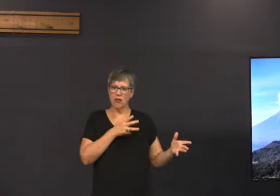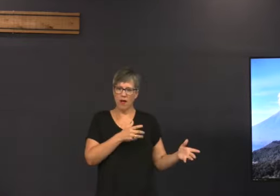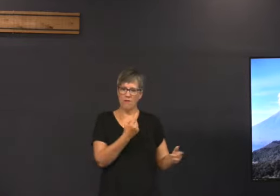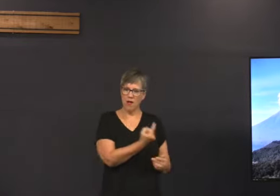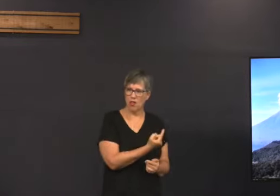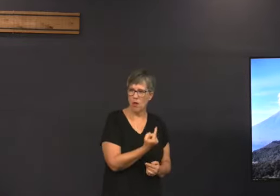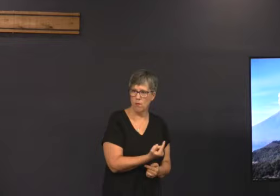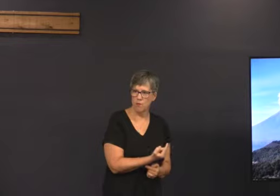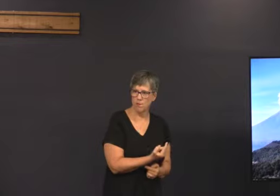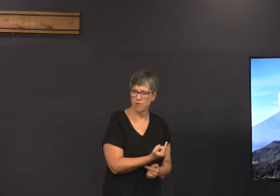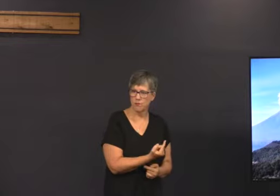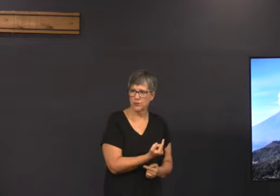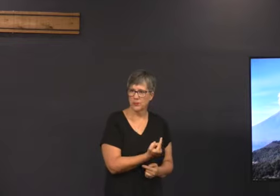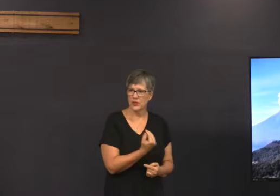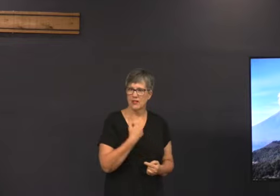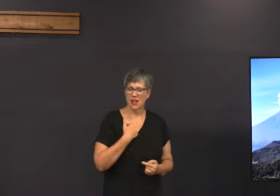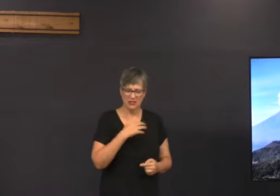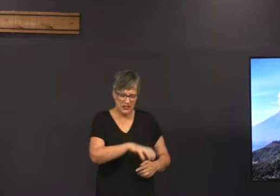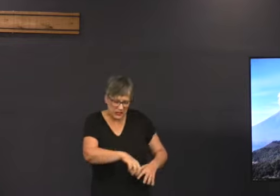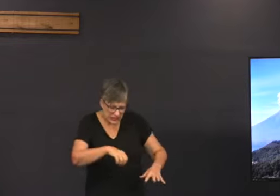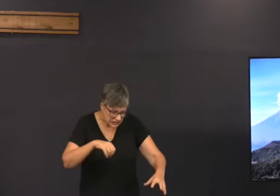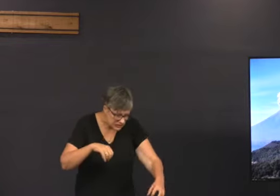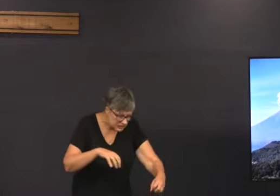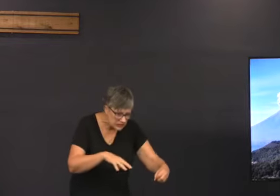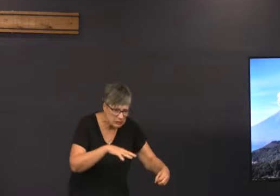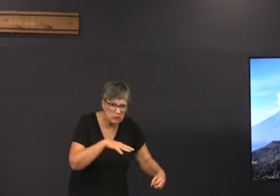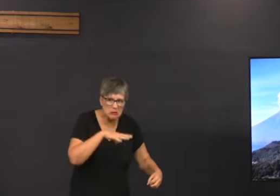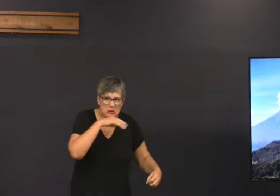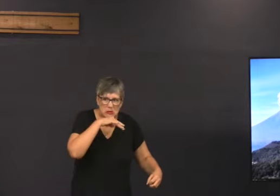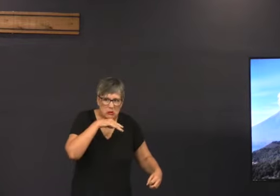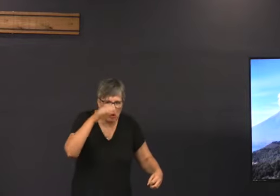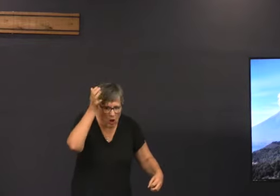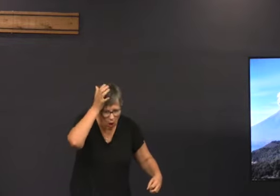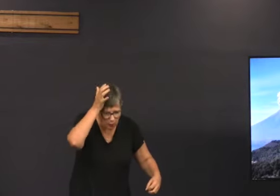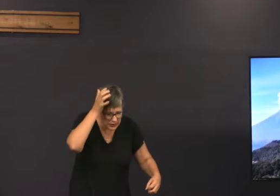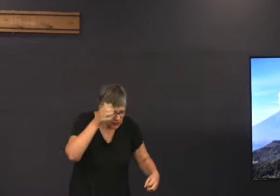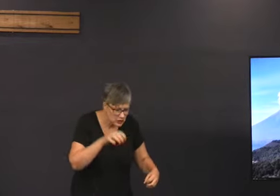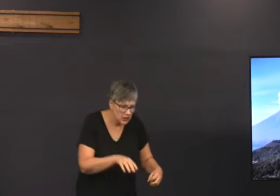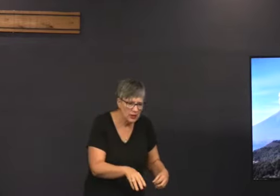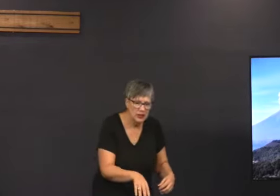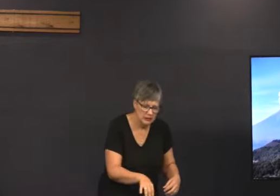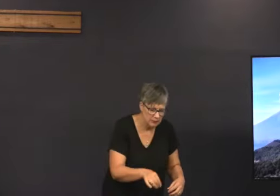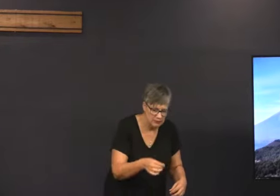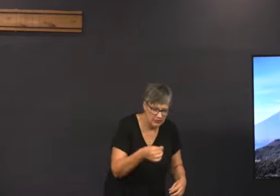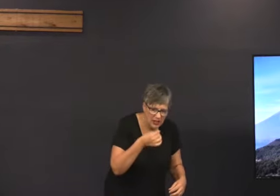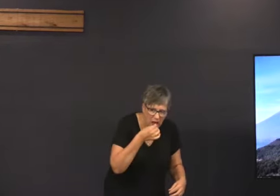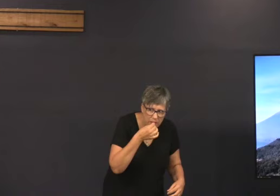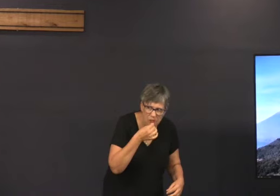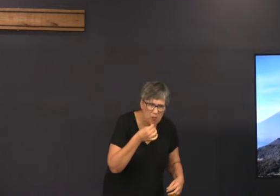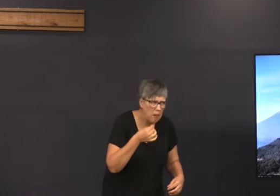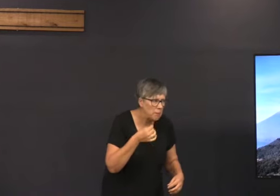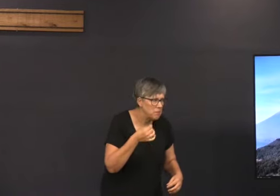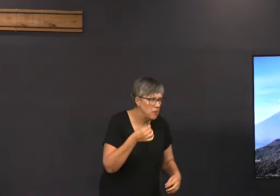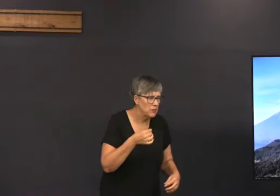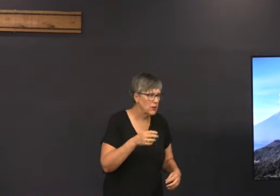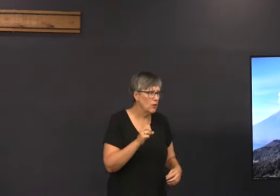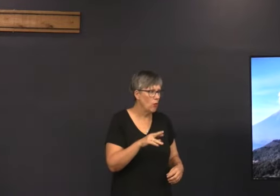And then the kids are left. And they'll dig through the trash, the garbage, to eat